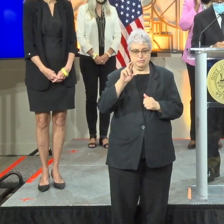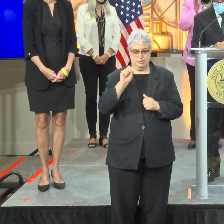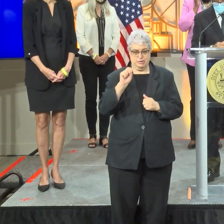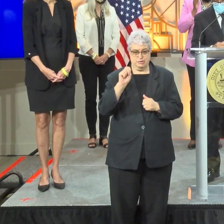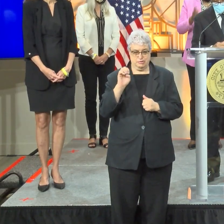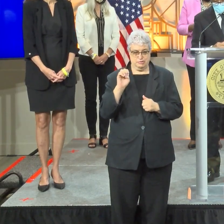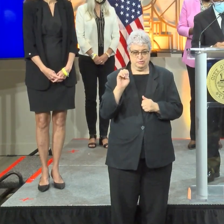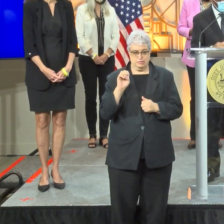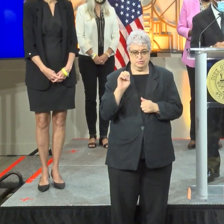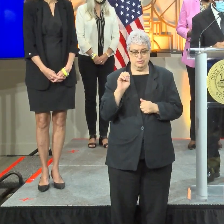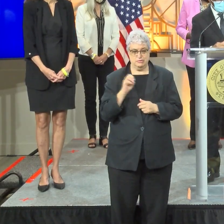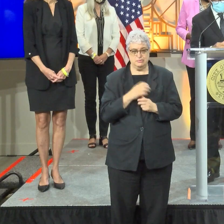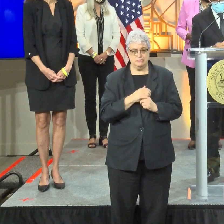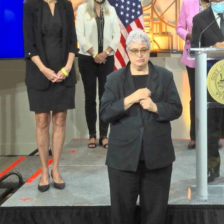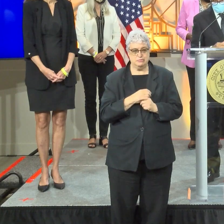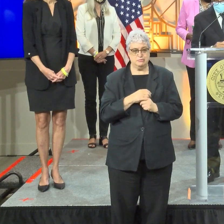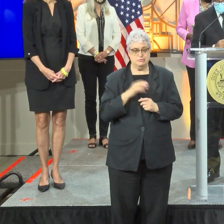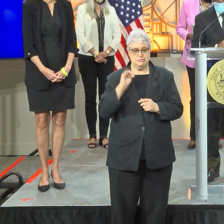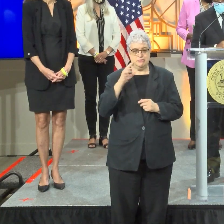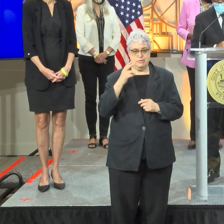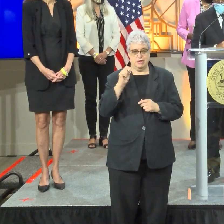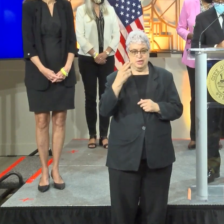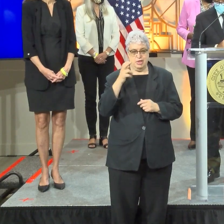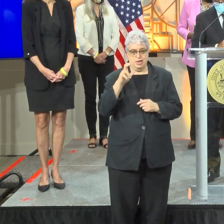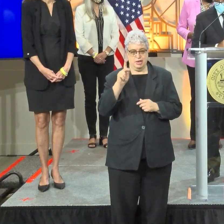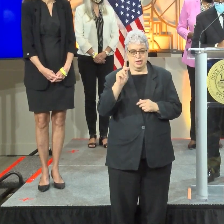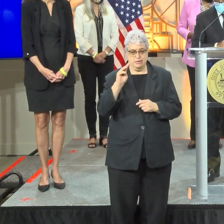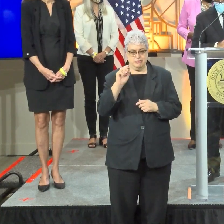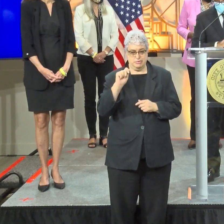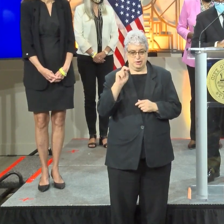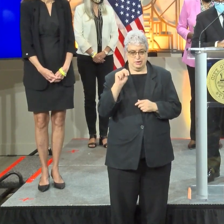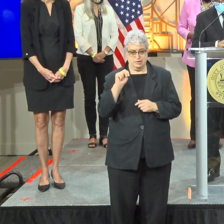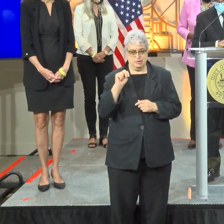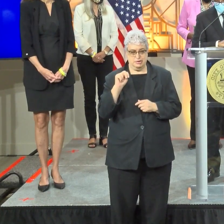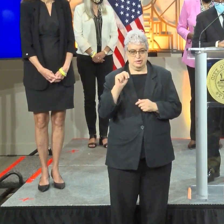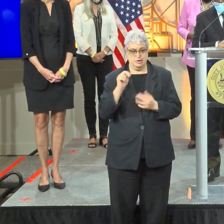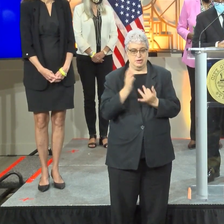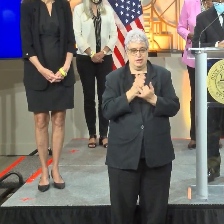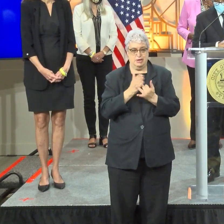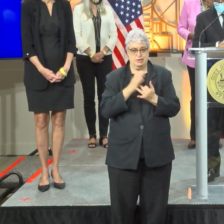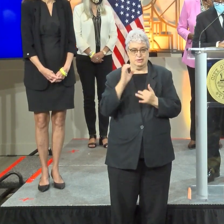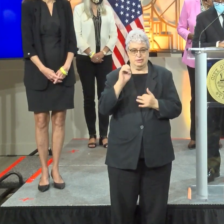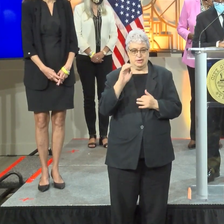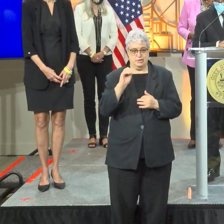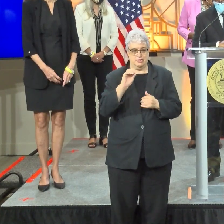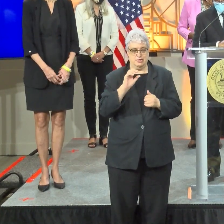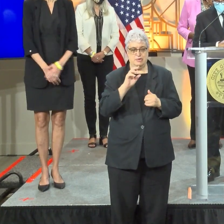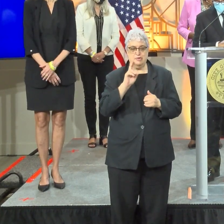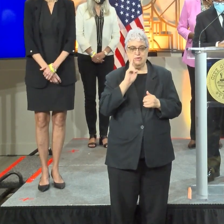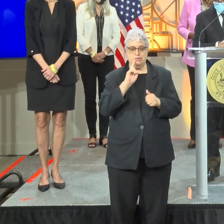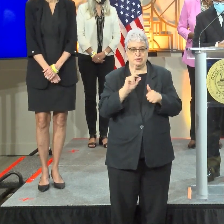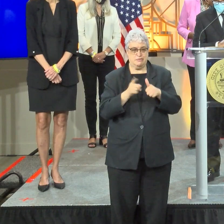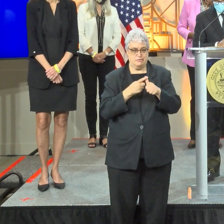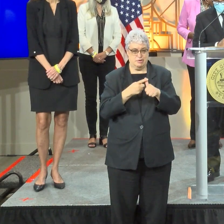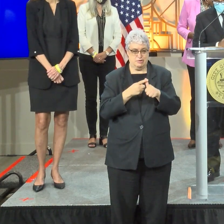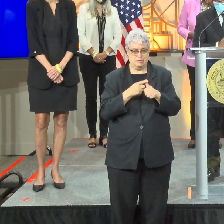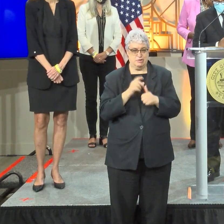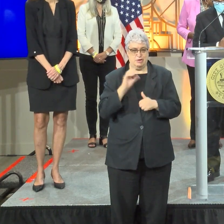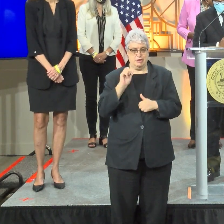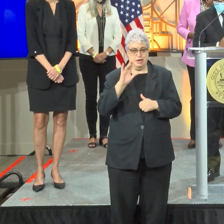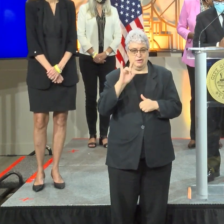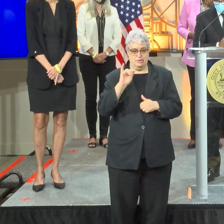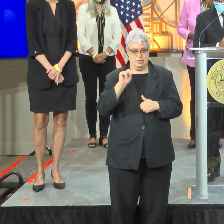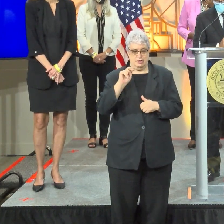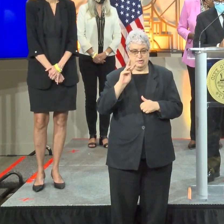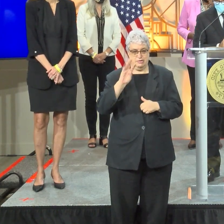is here. Michael Heckman, the interim CEO of Houston FERS. Carolyn Wright